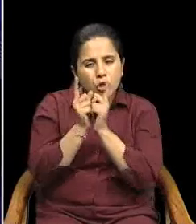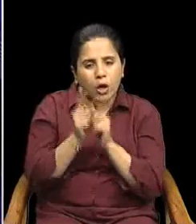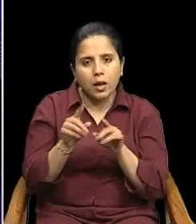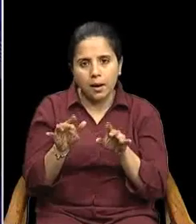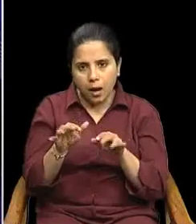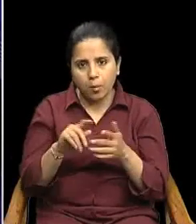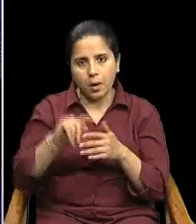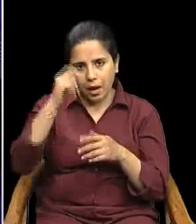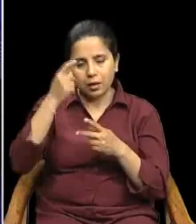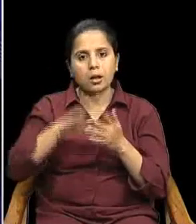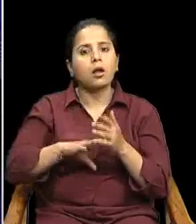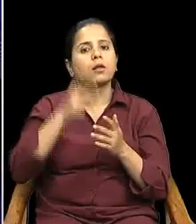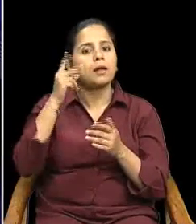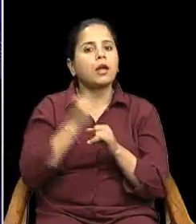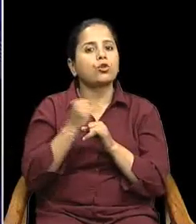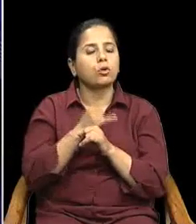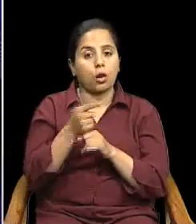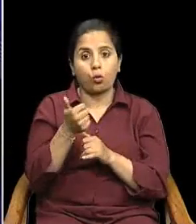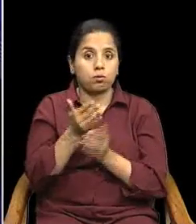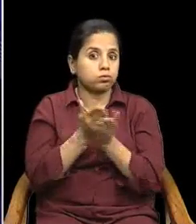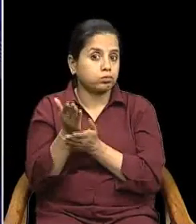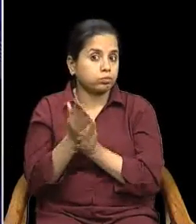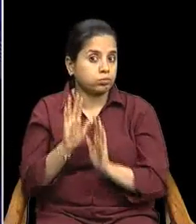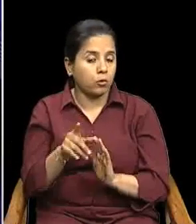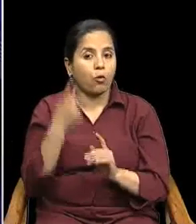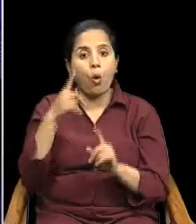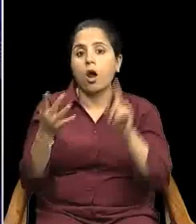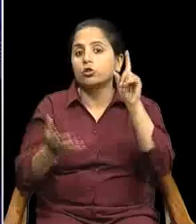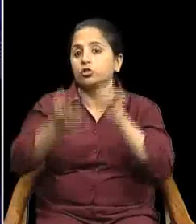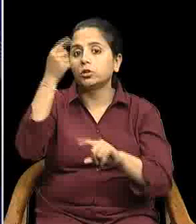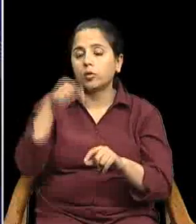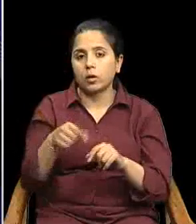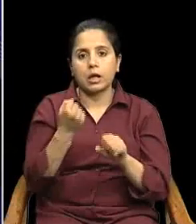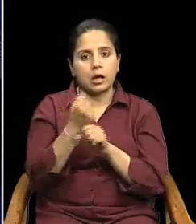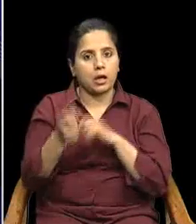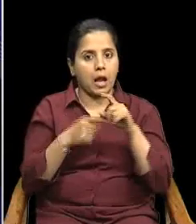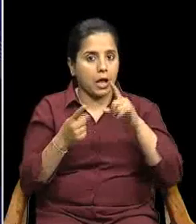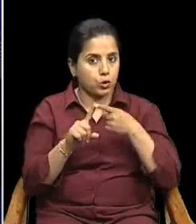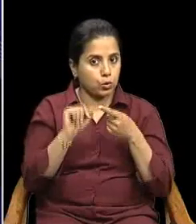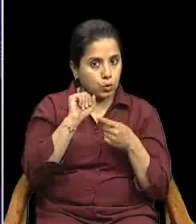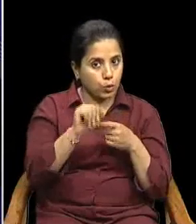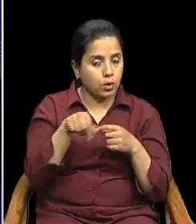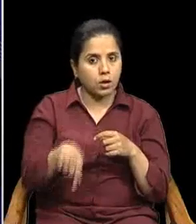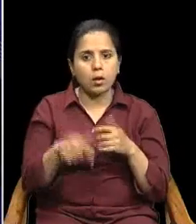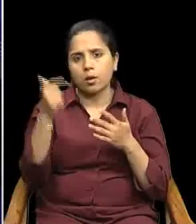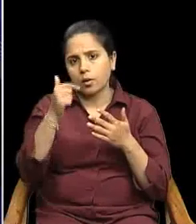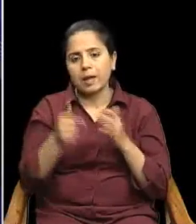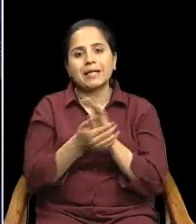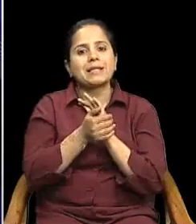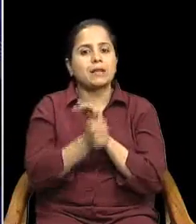are good methods in order to attain the graduate attribute called